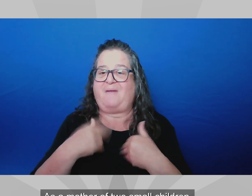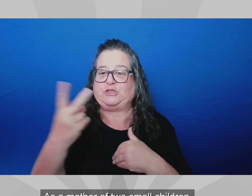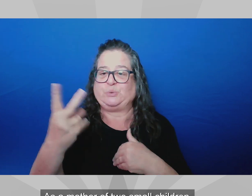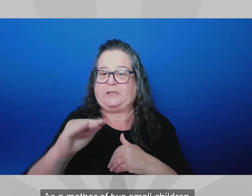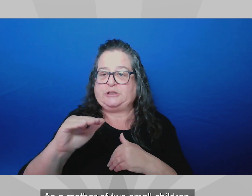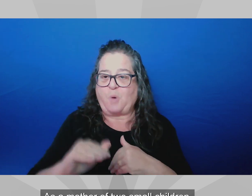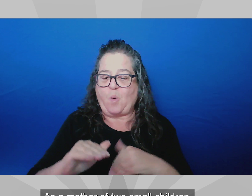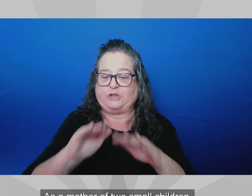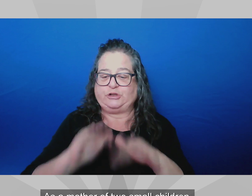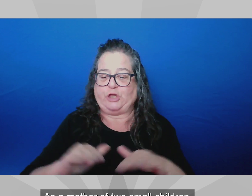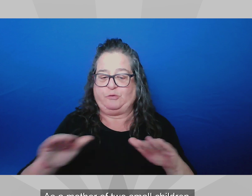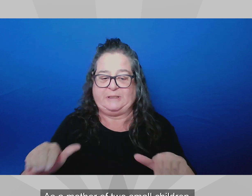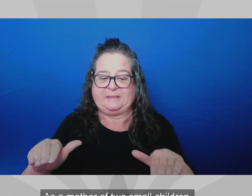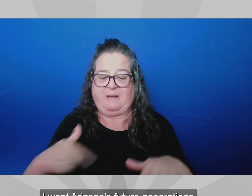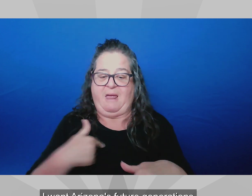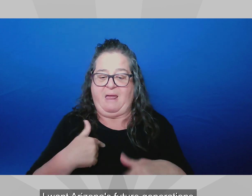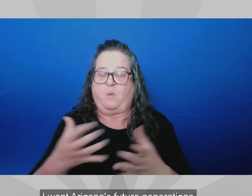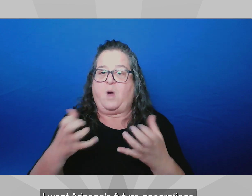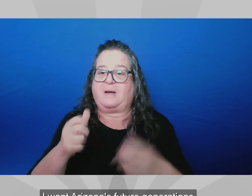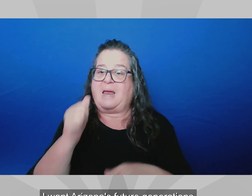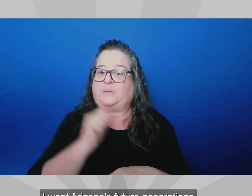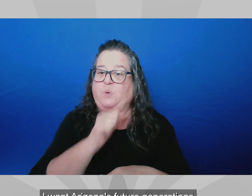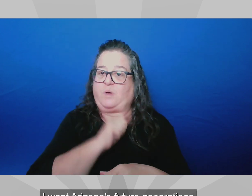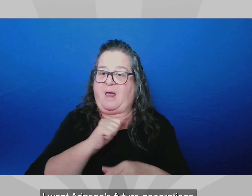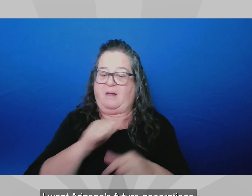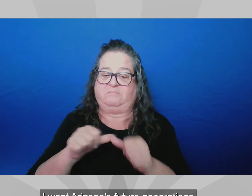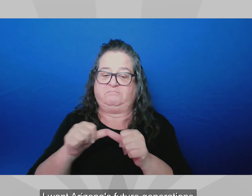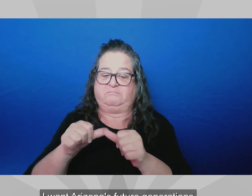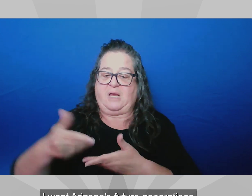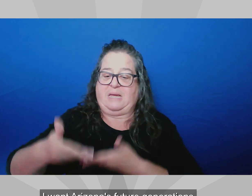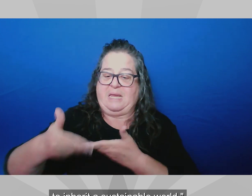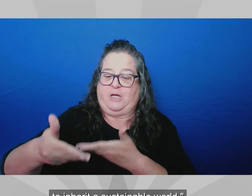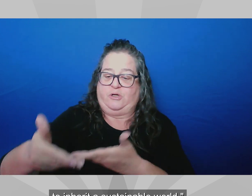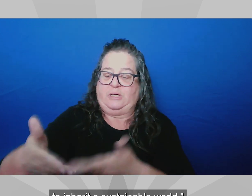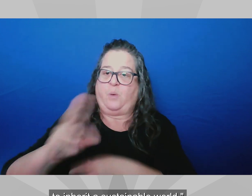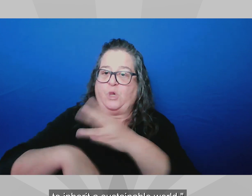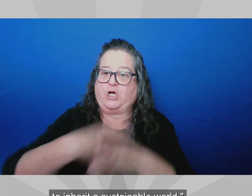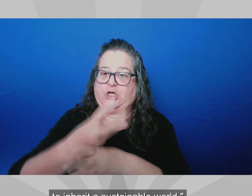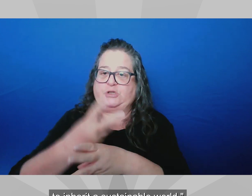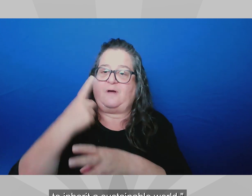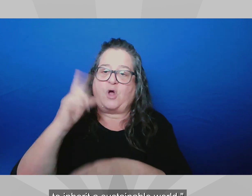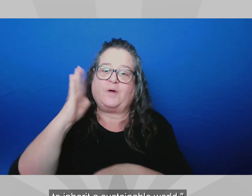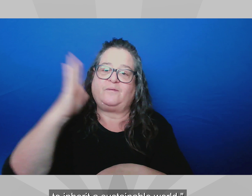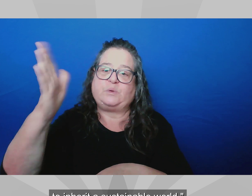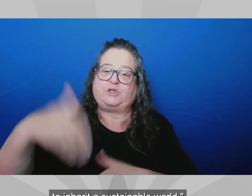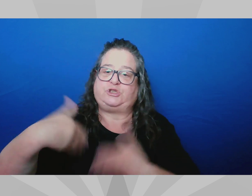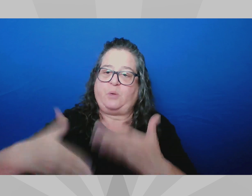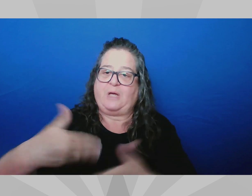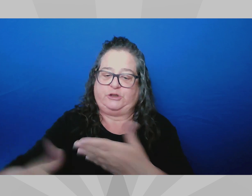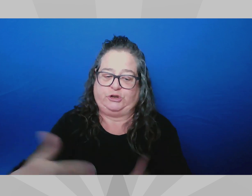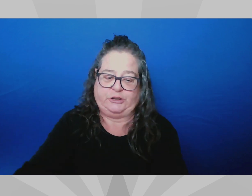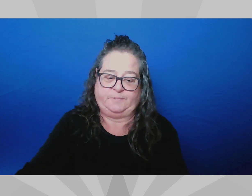As a mother of 2 small children, I want Arizona's future generations to inherit a sustainable world.